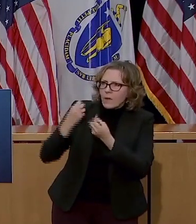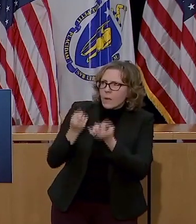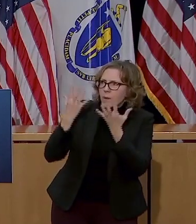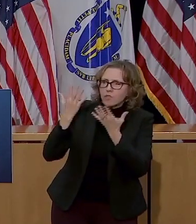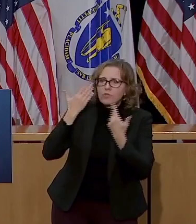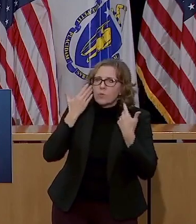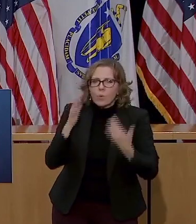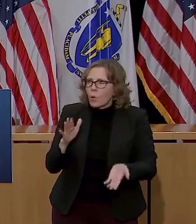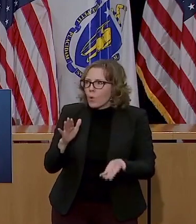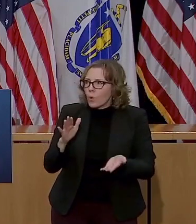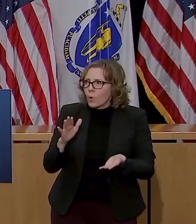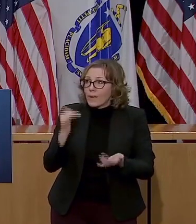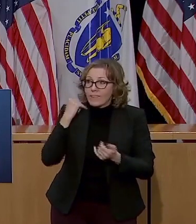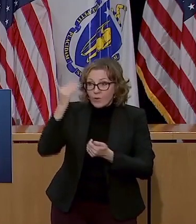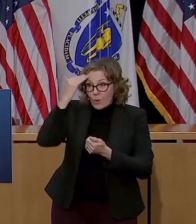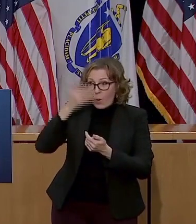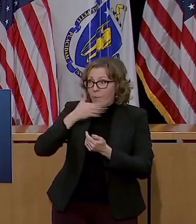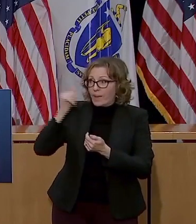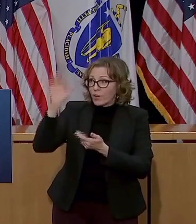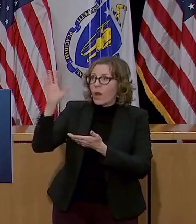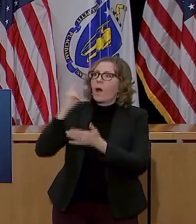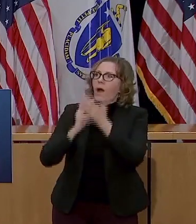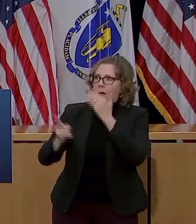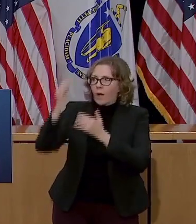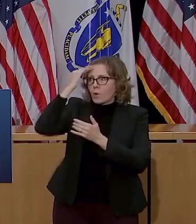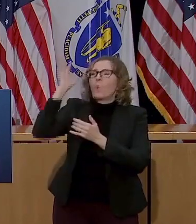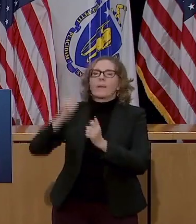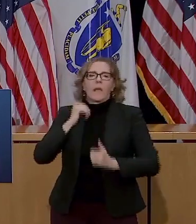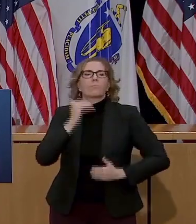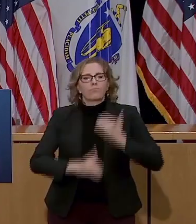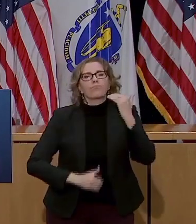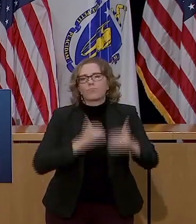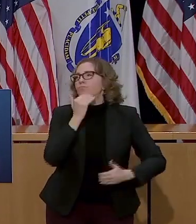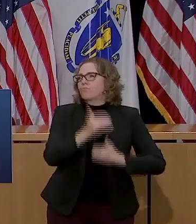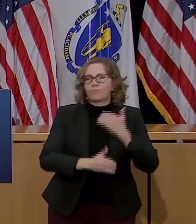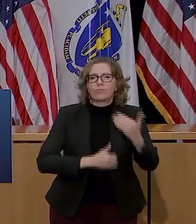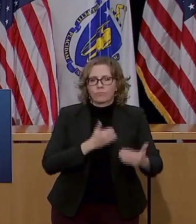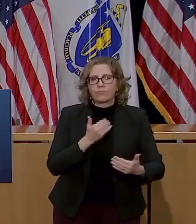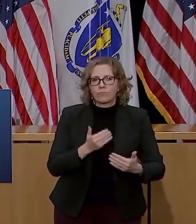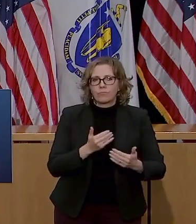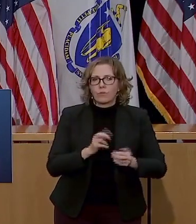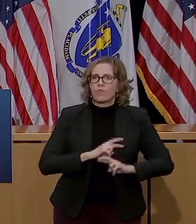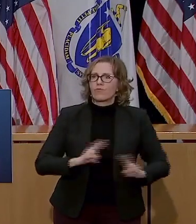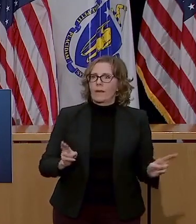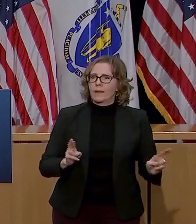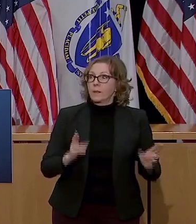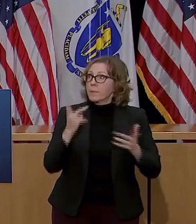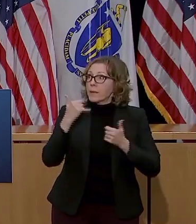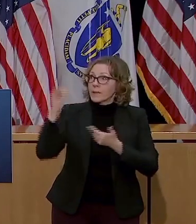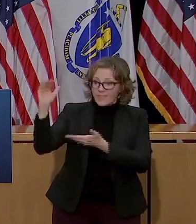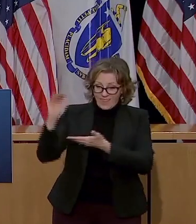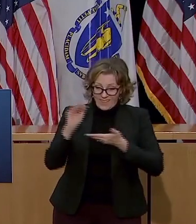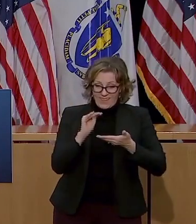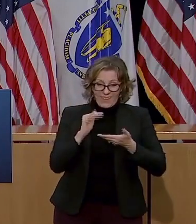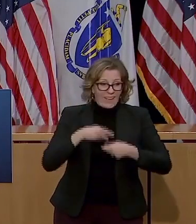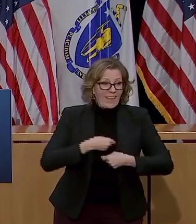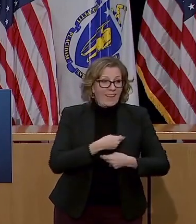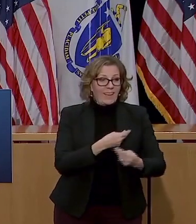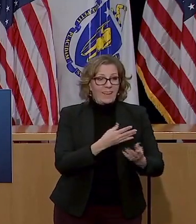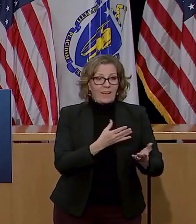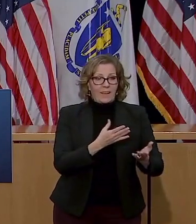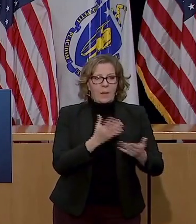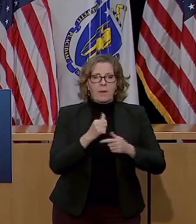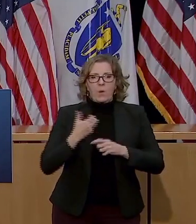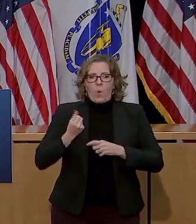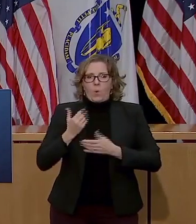for first doses will work and that we won't need them for second doses at some point a couple of